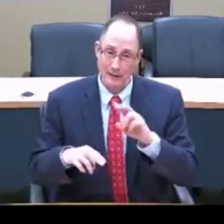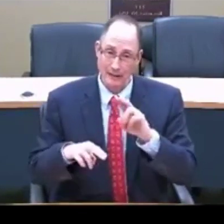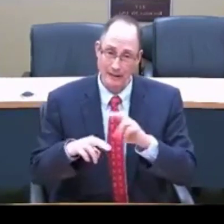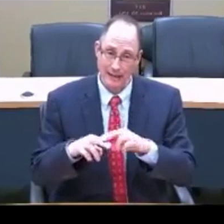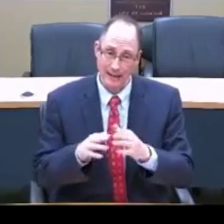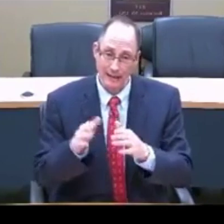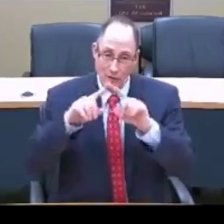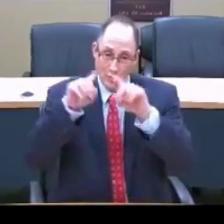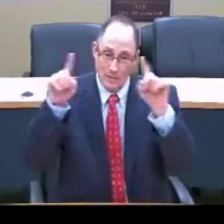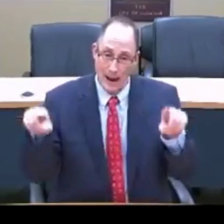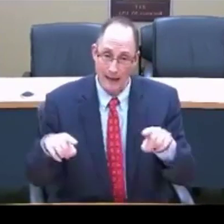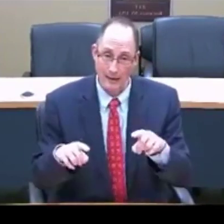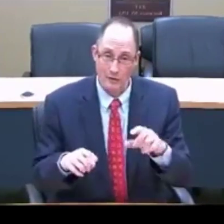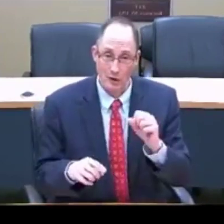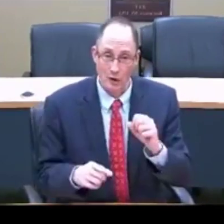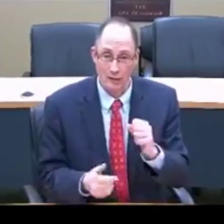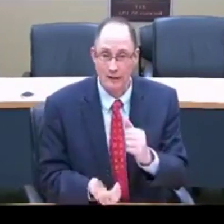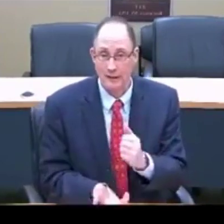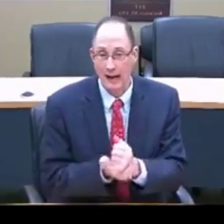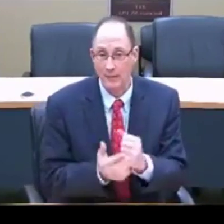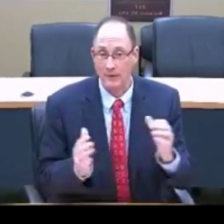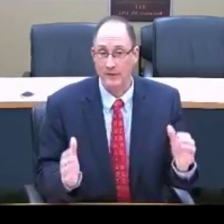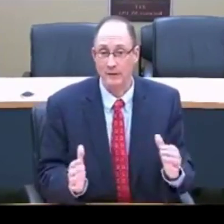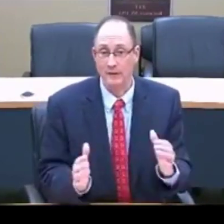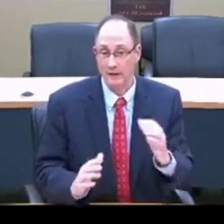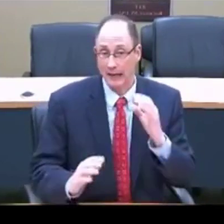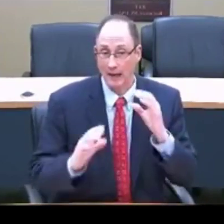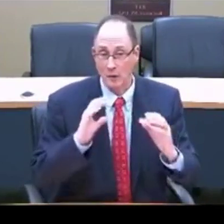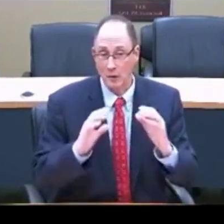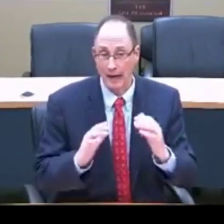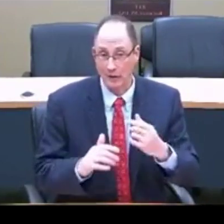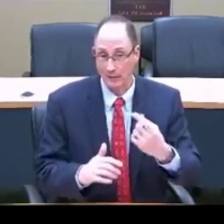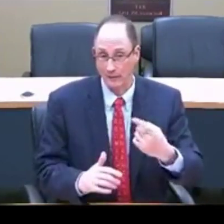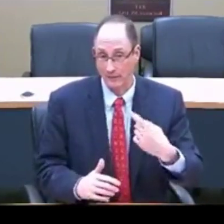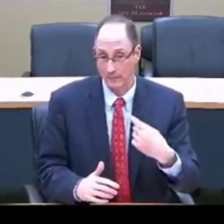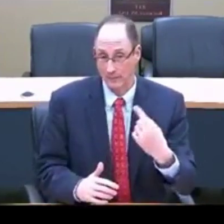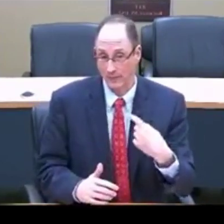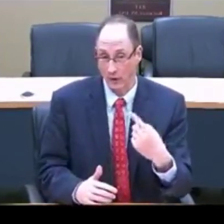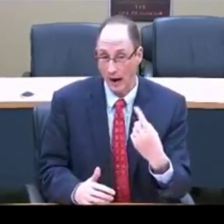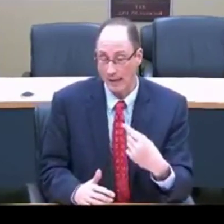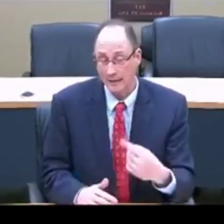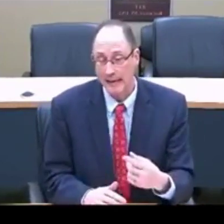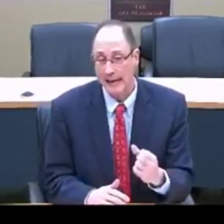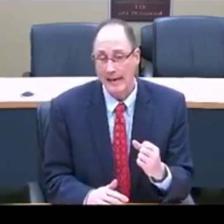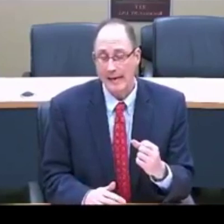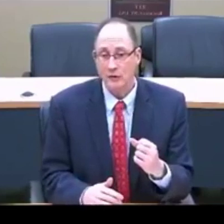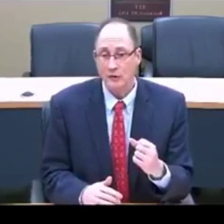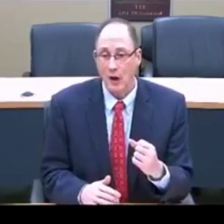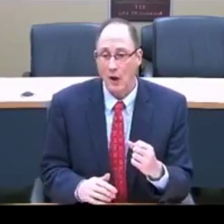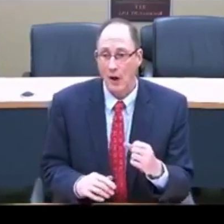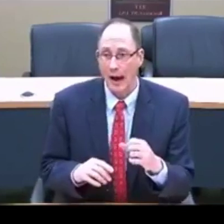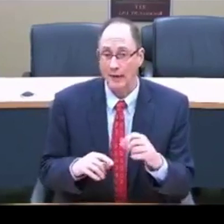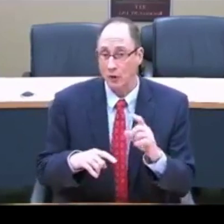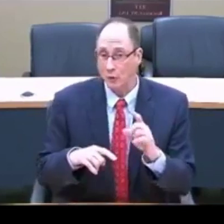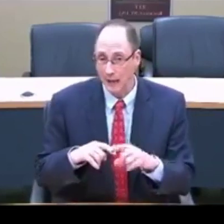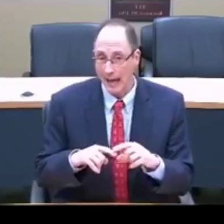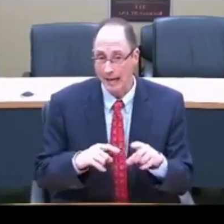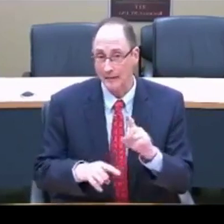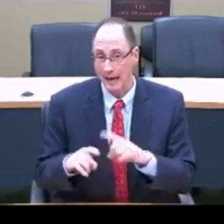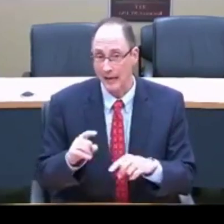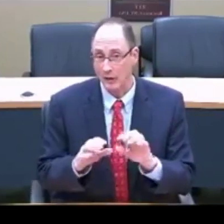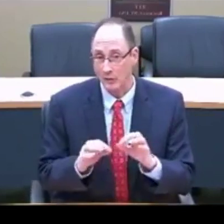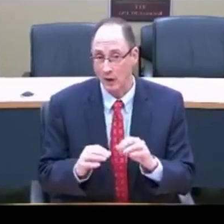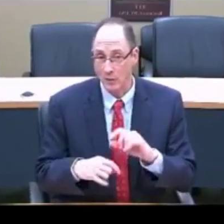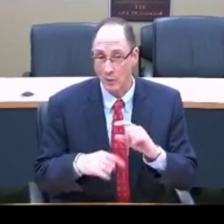She's sitting next to the monitor, so she's going to help to facilitate the communication for us. So I do rely on